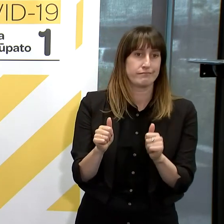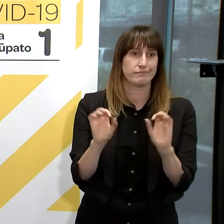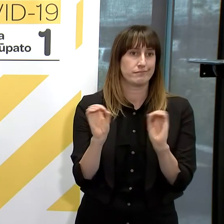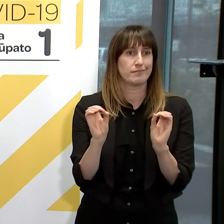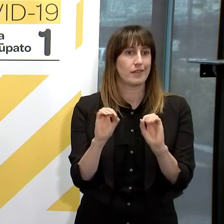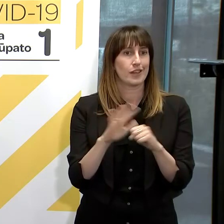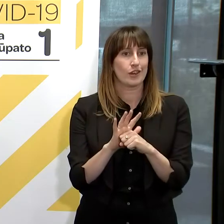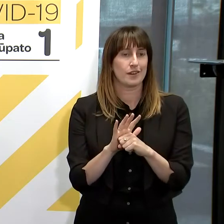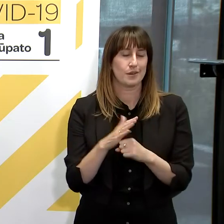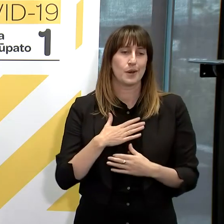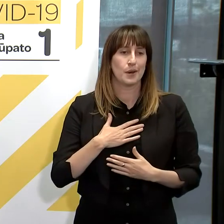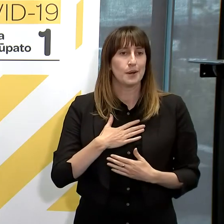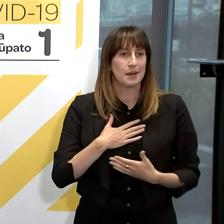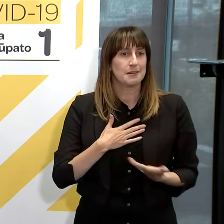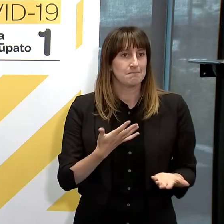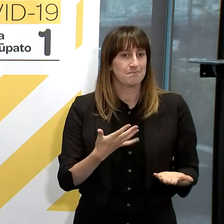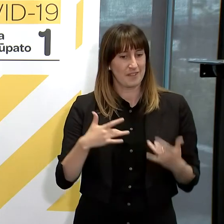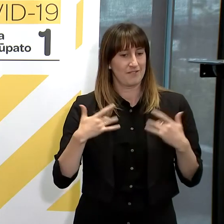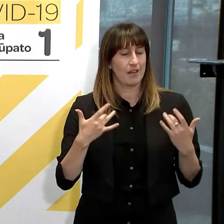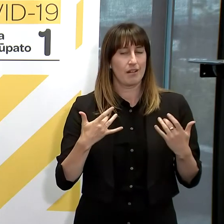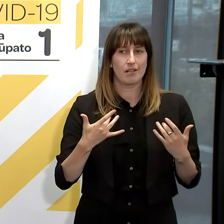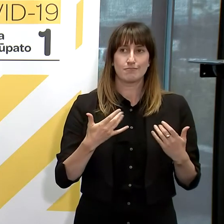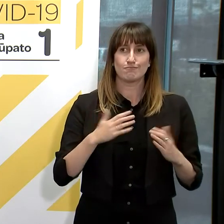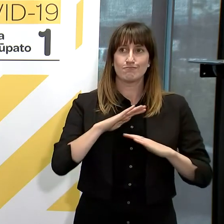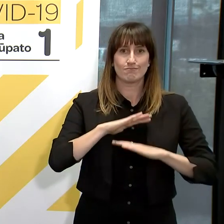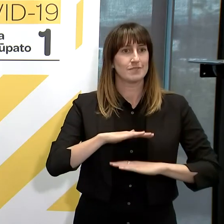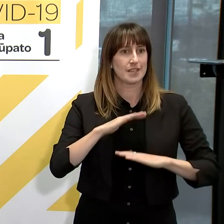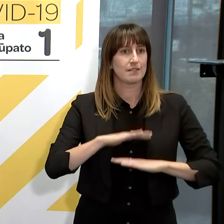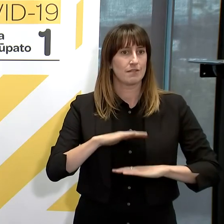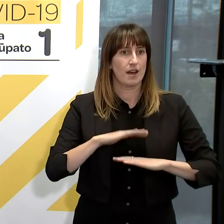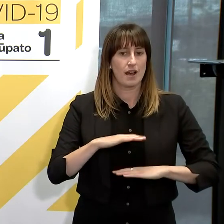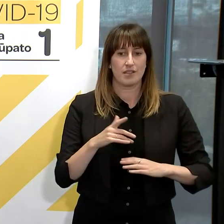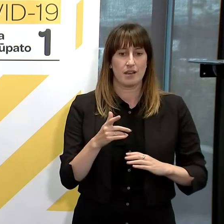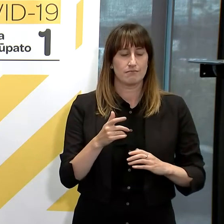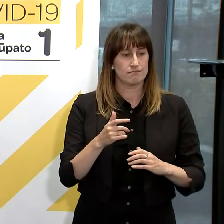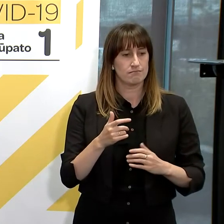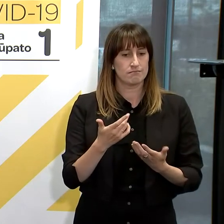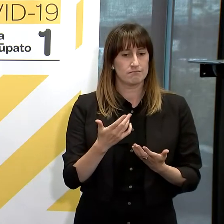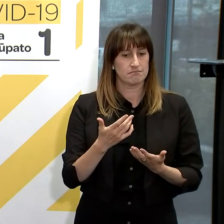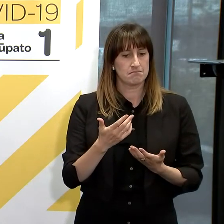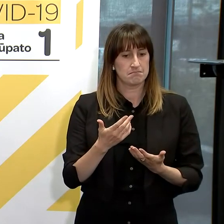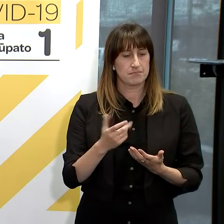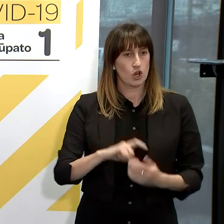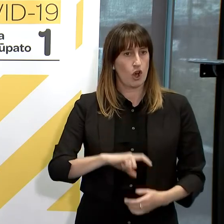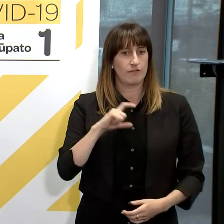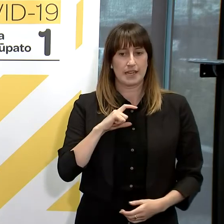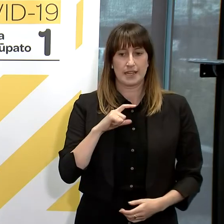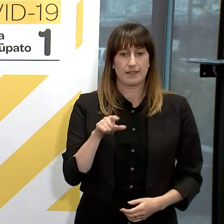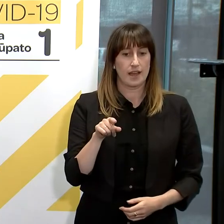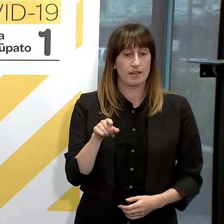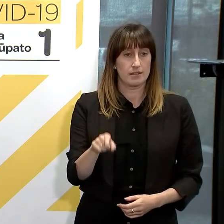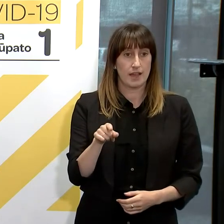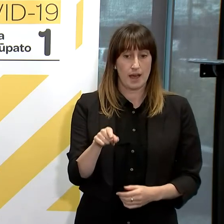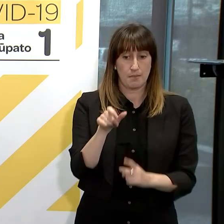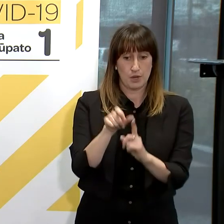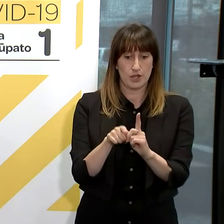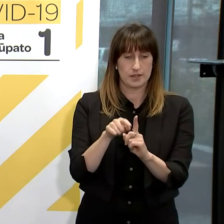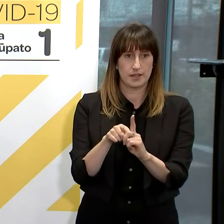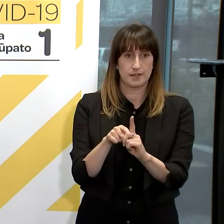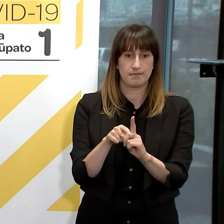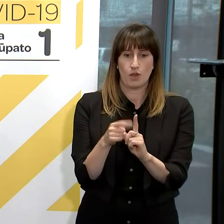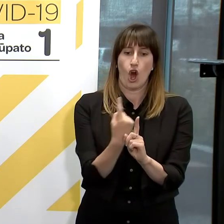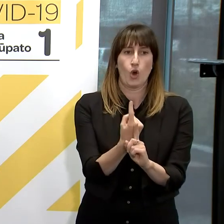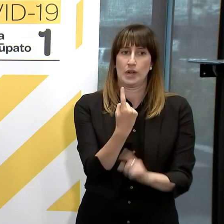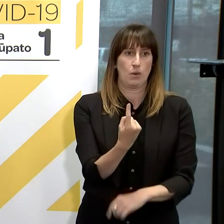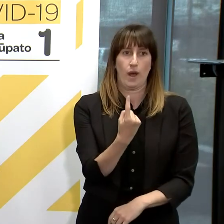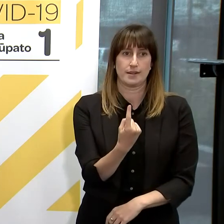that gives us a very high degree of assurance that if this case is an active case, then it is well contained.